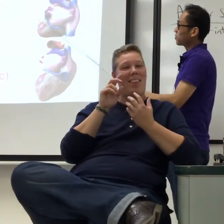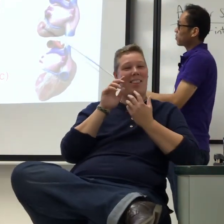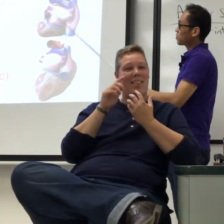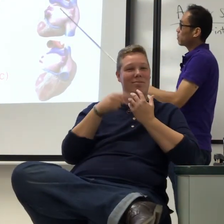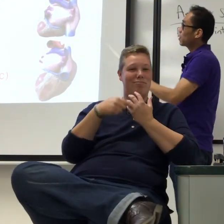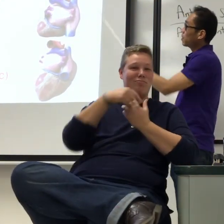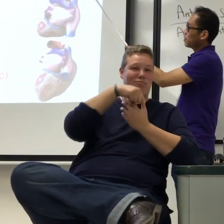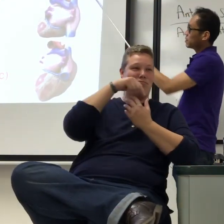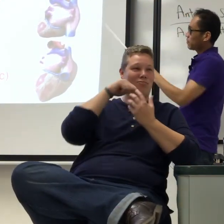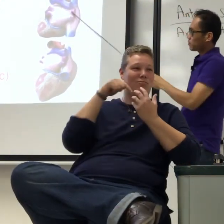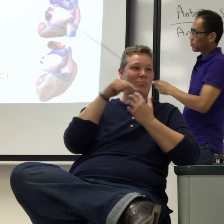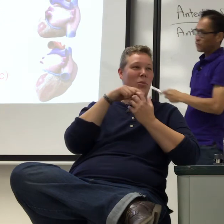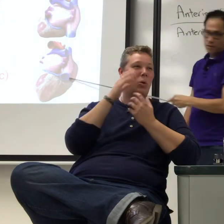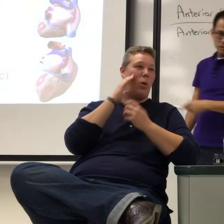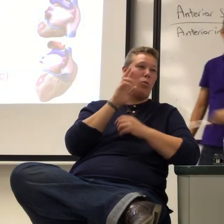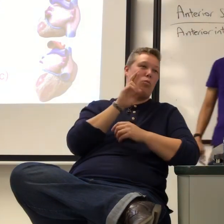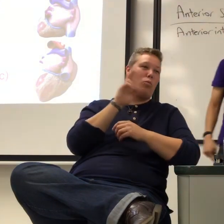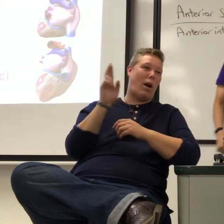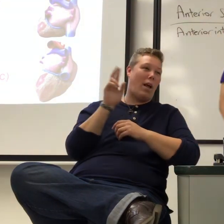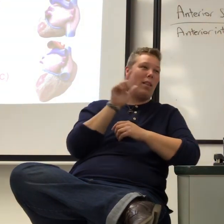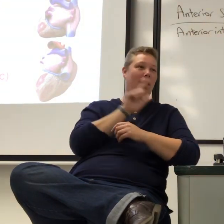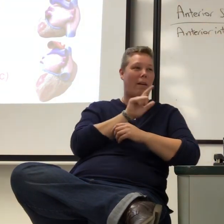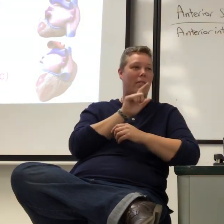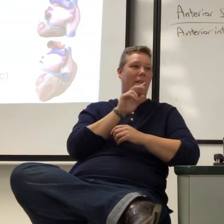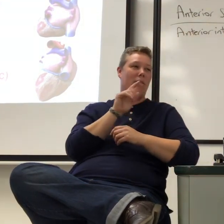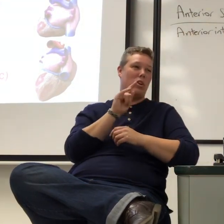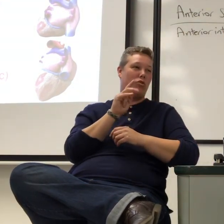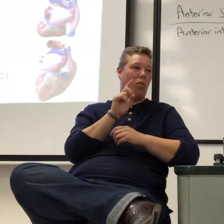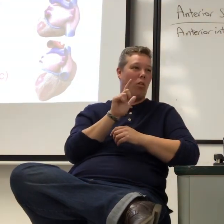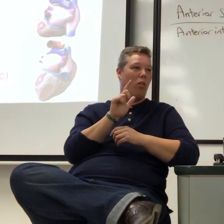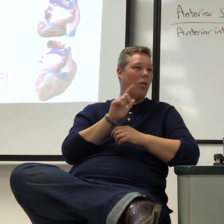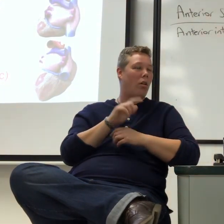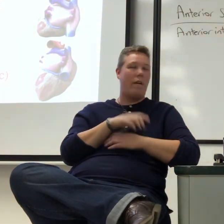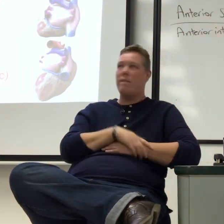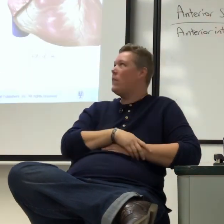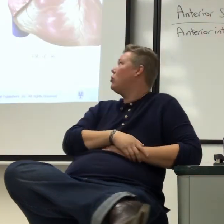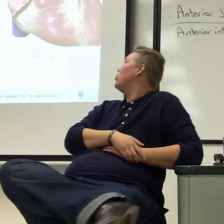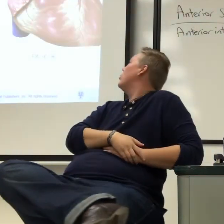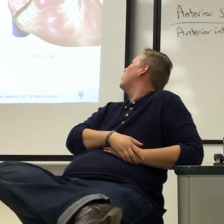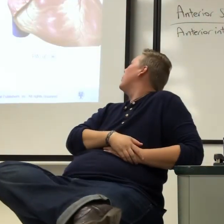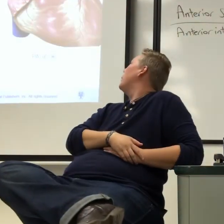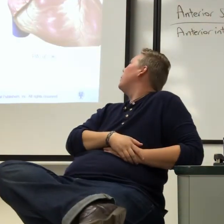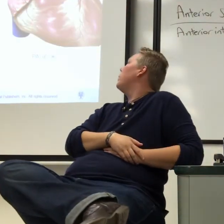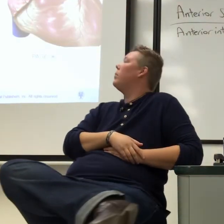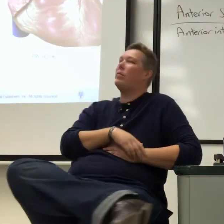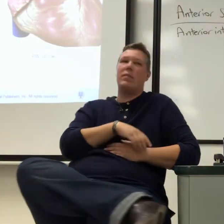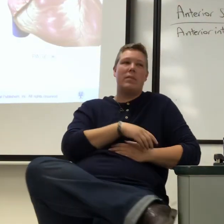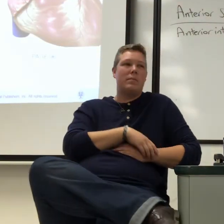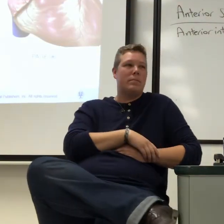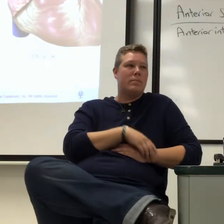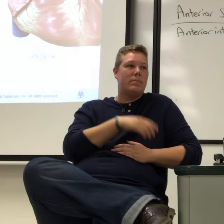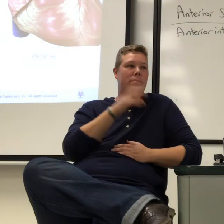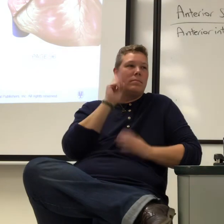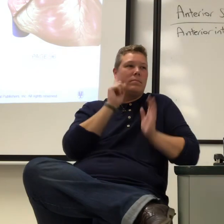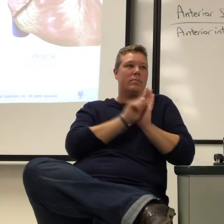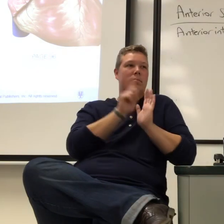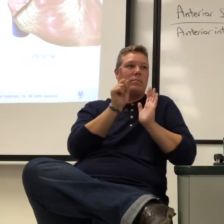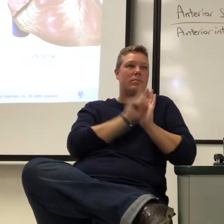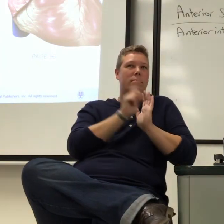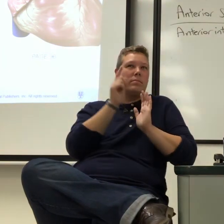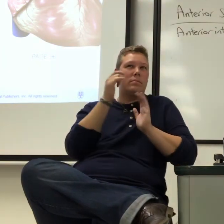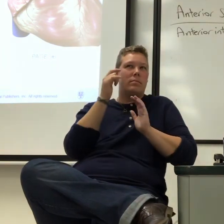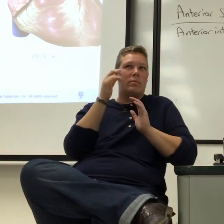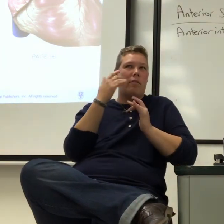left ventricle. So these different surfaces, let me show you other pictures of the anterior surface that we have here. I put the,